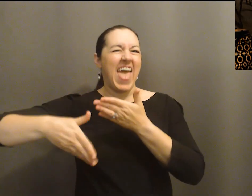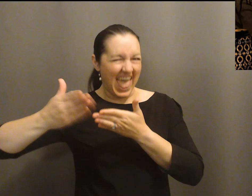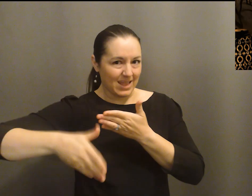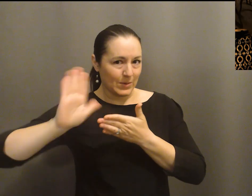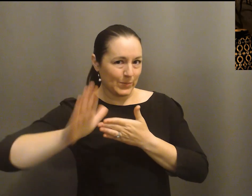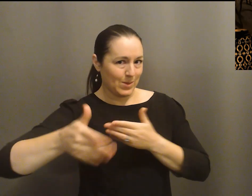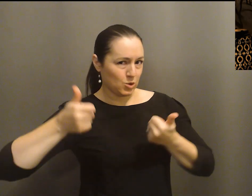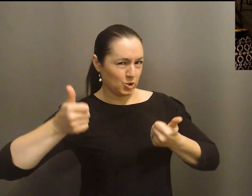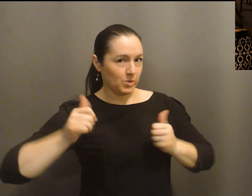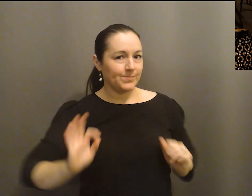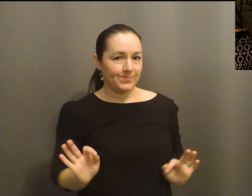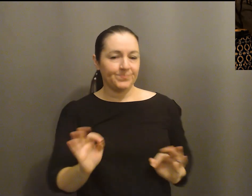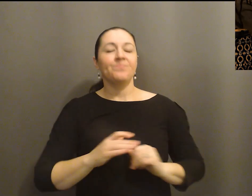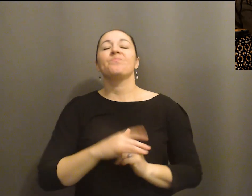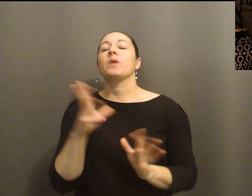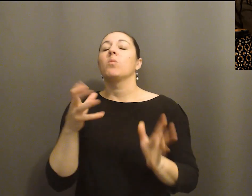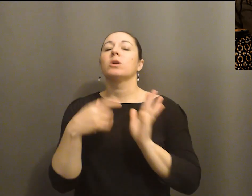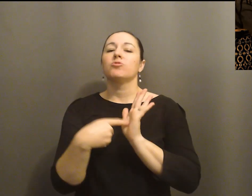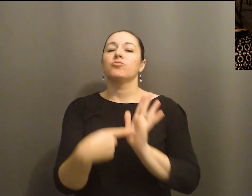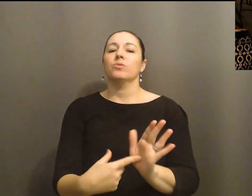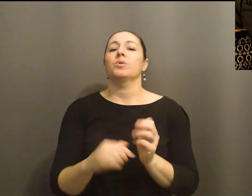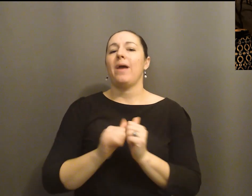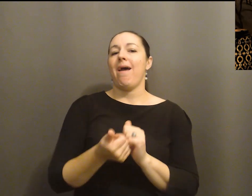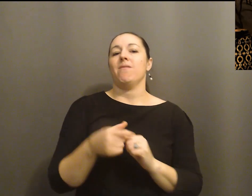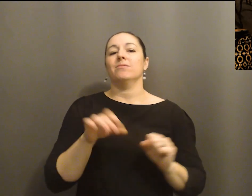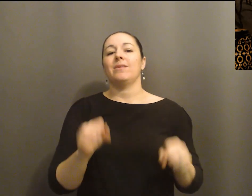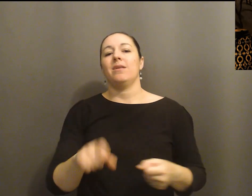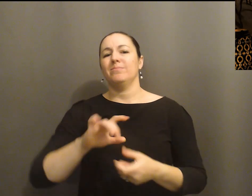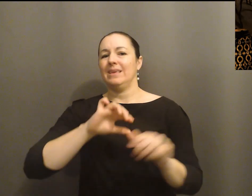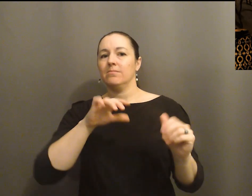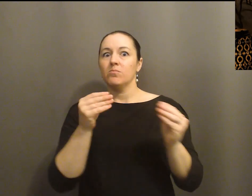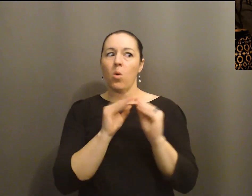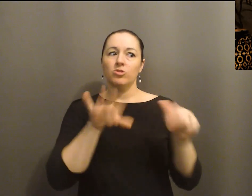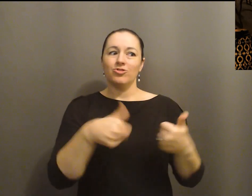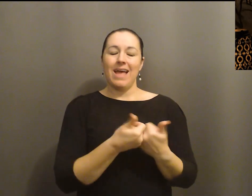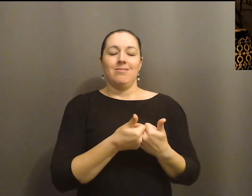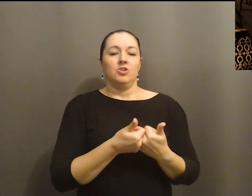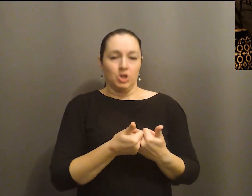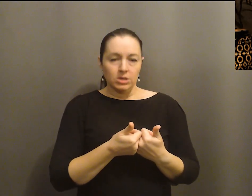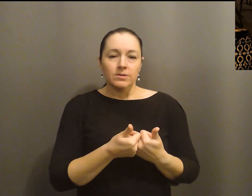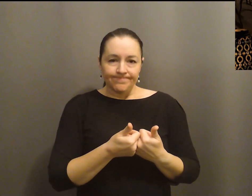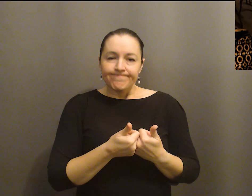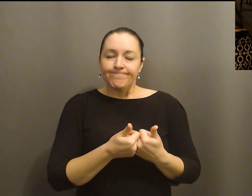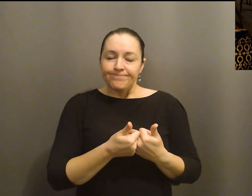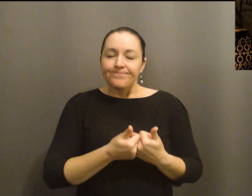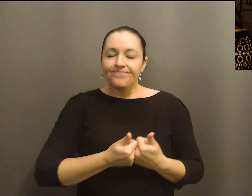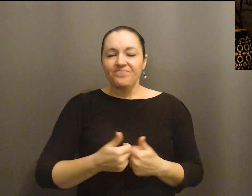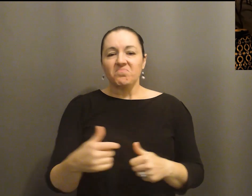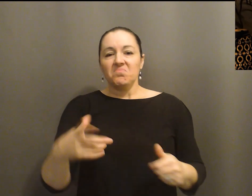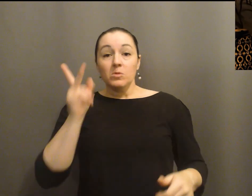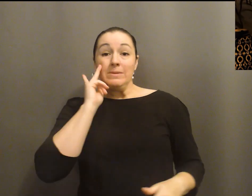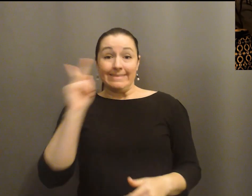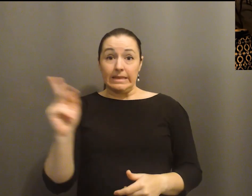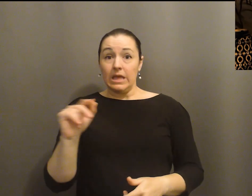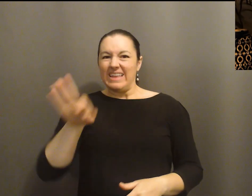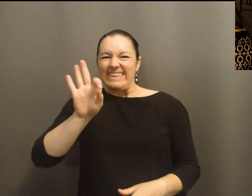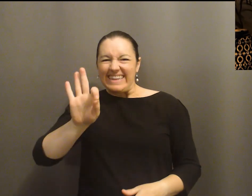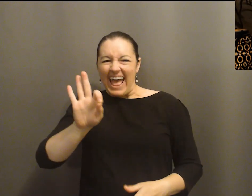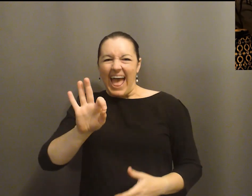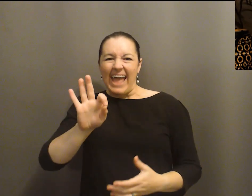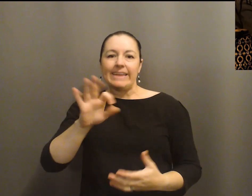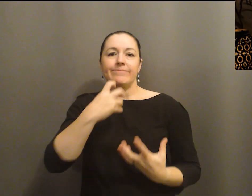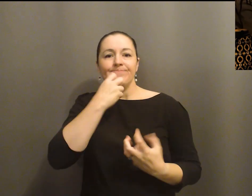the end today Let me show you How this can be More challenging Than you think We see these nine These nine